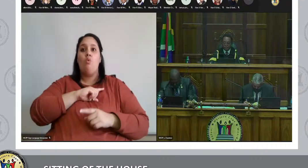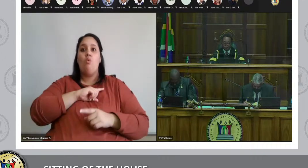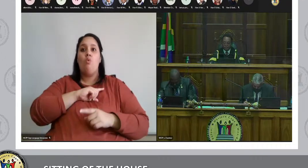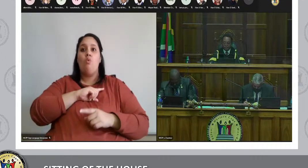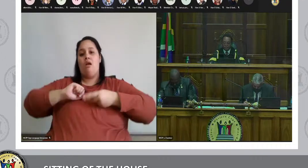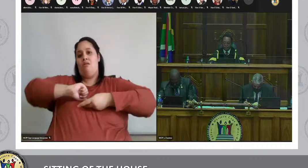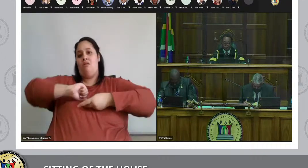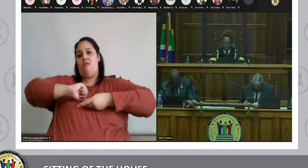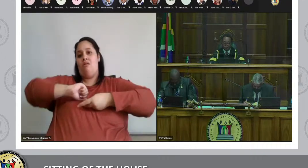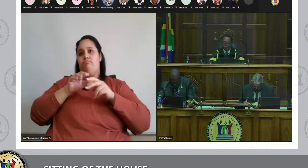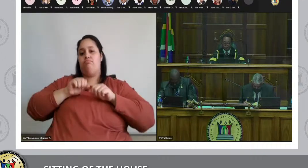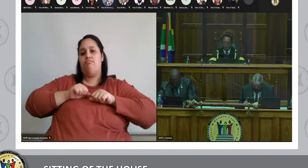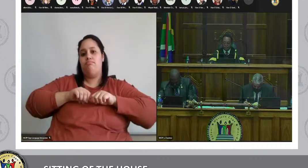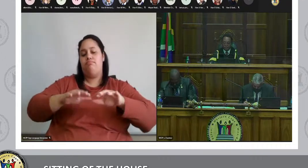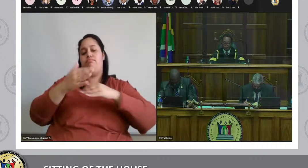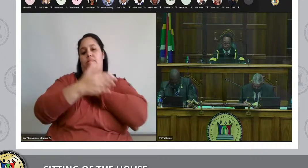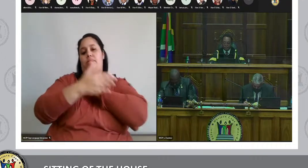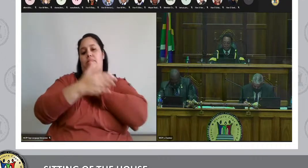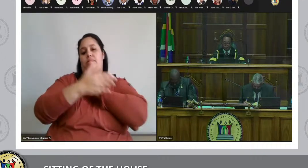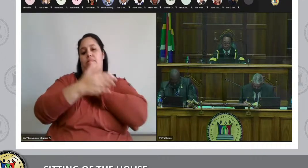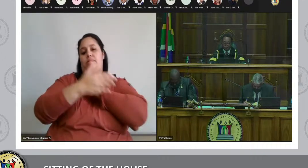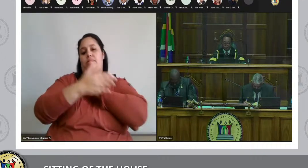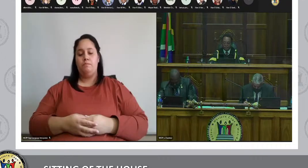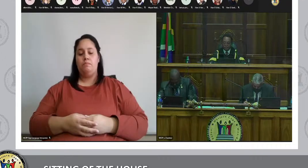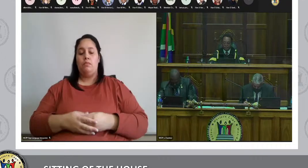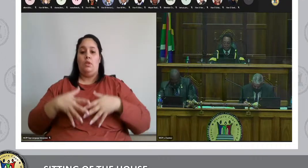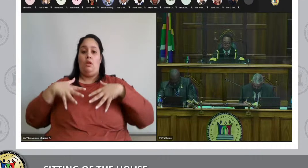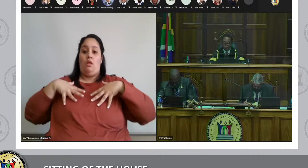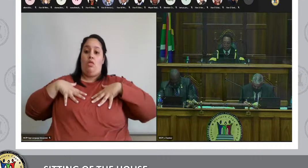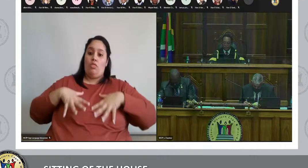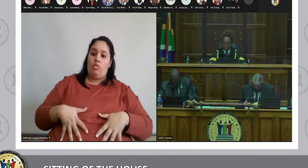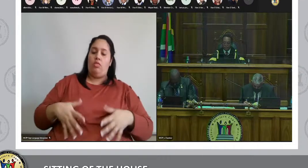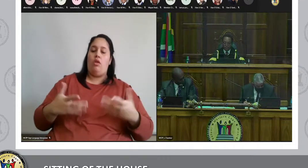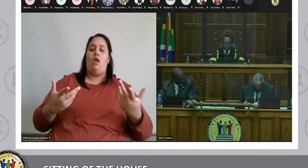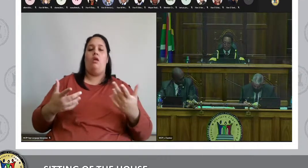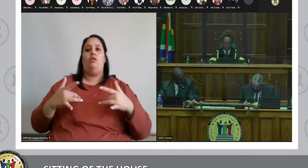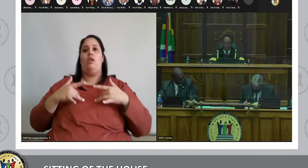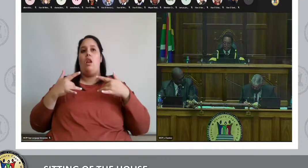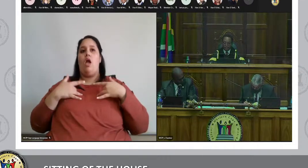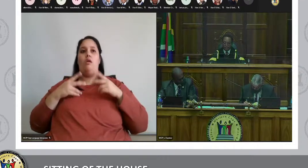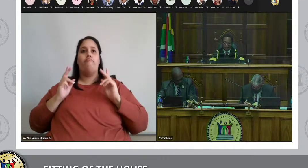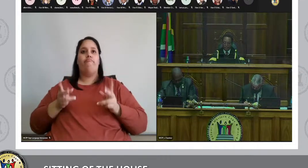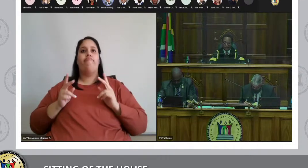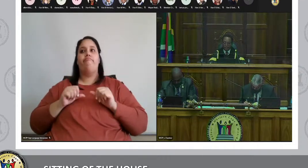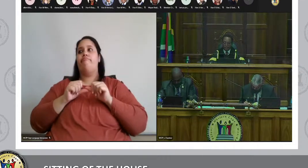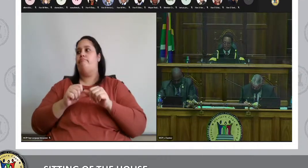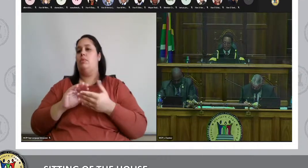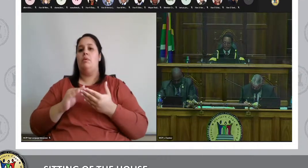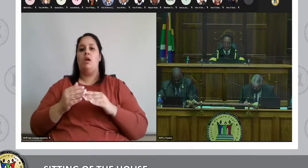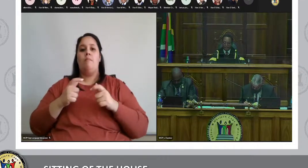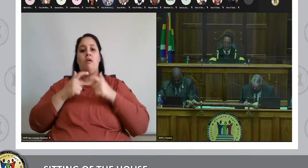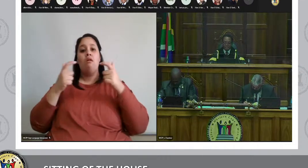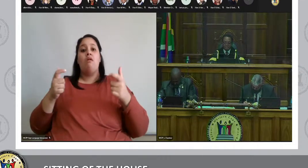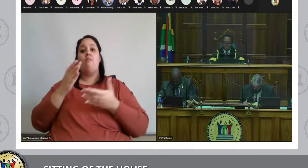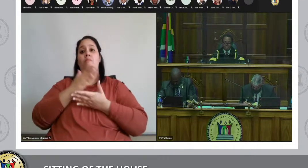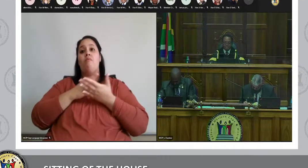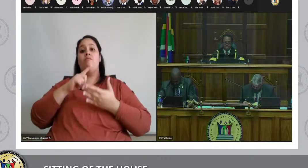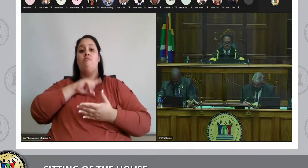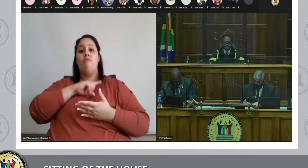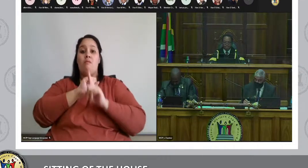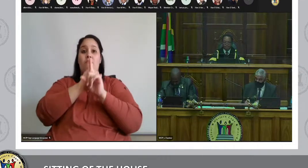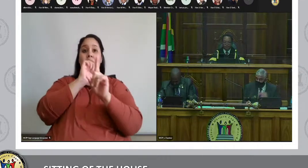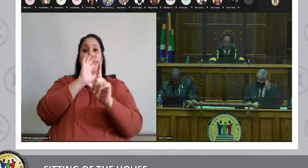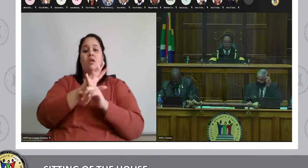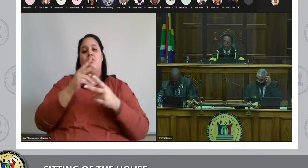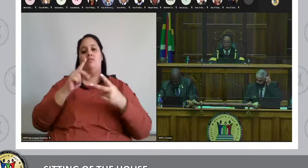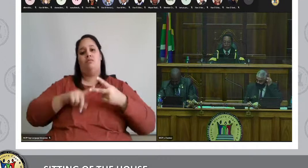country. Fatigue and complacency played a major role in the magnitude and severity of the second wave. The